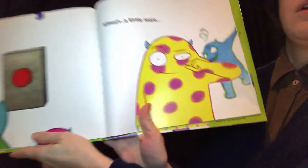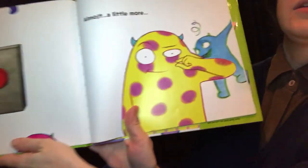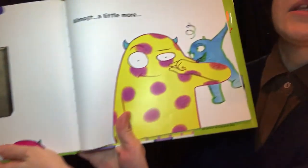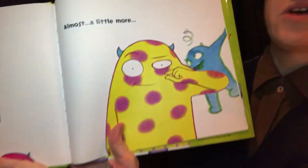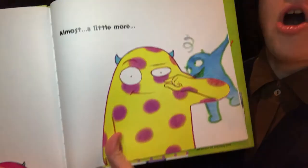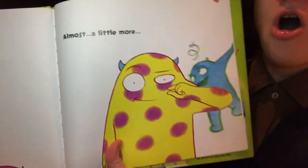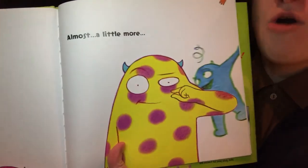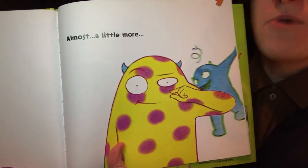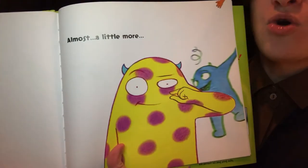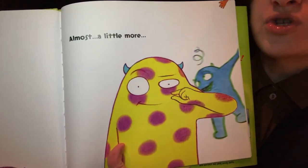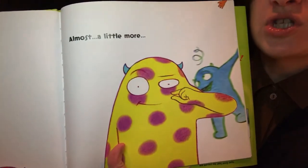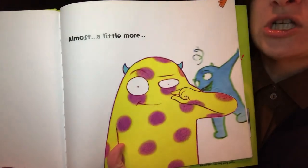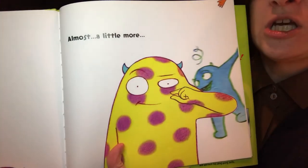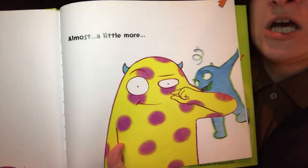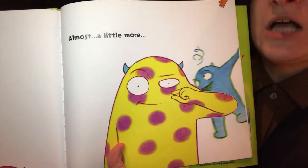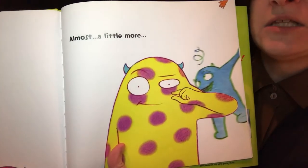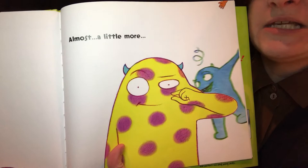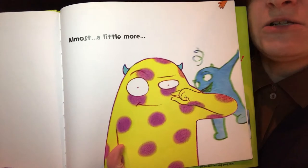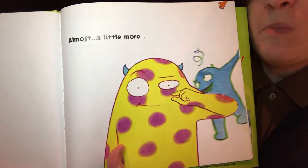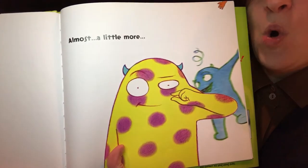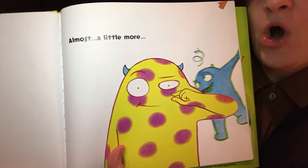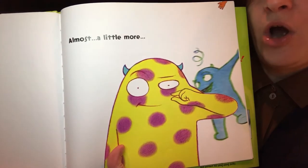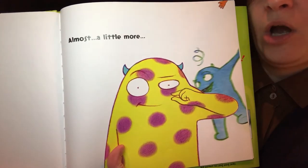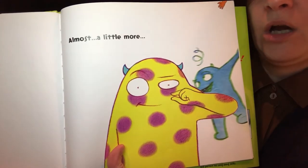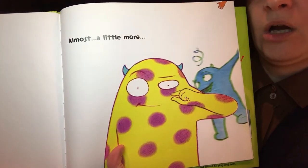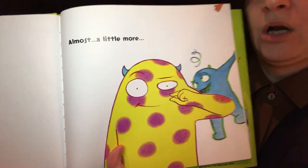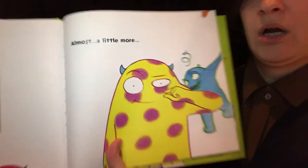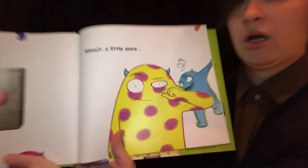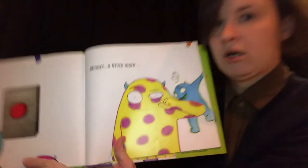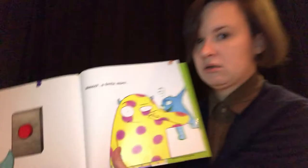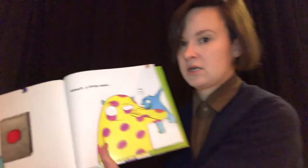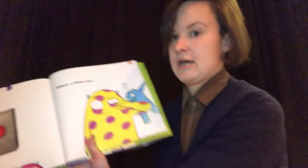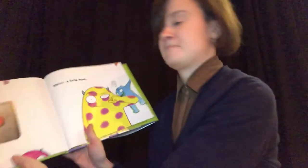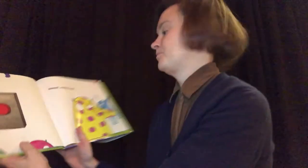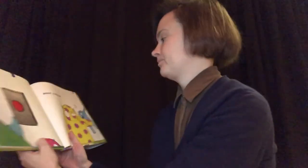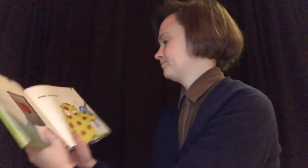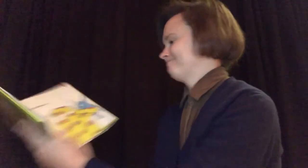He says, almost, a little more. Okay.